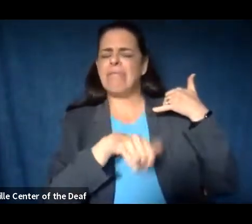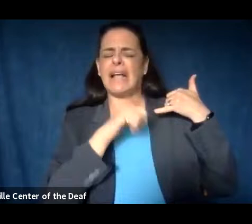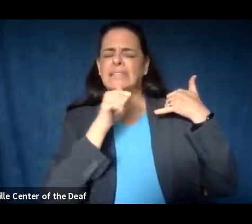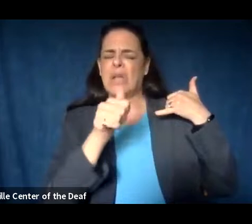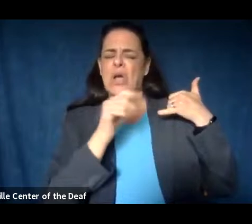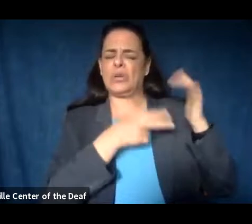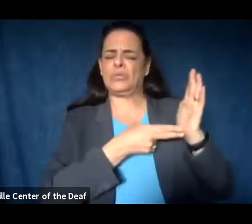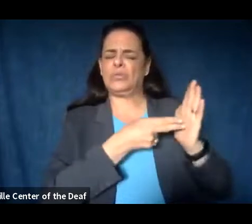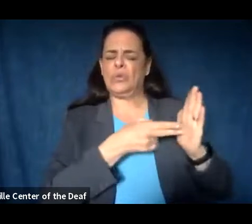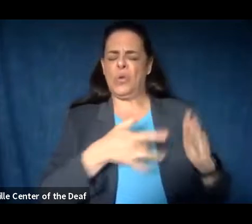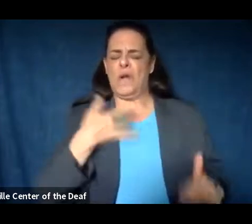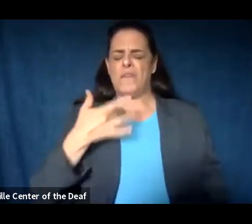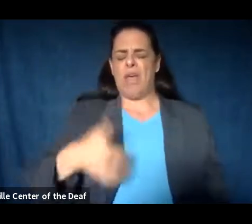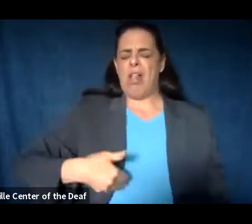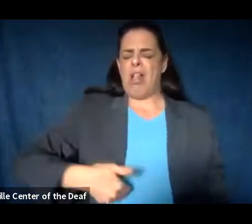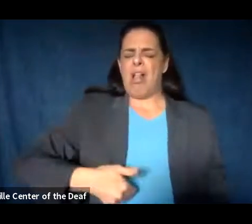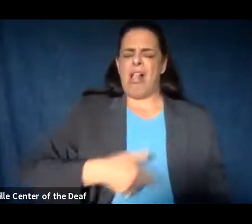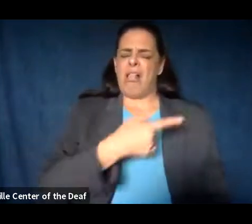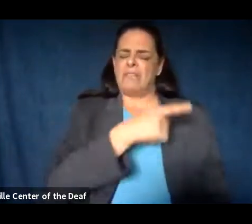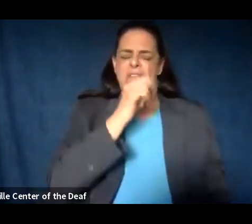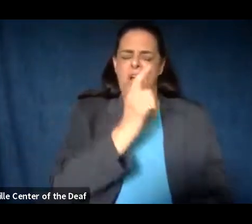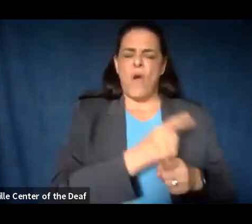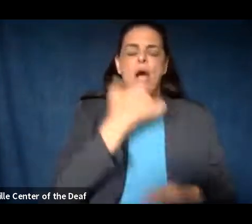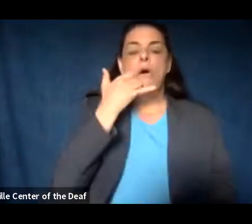public information line number at